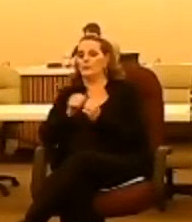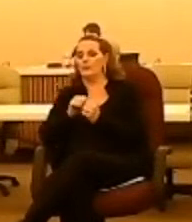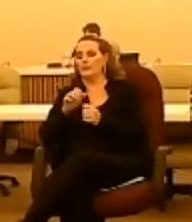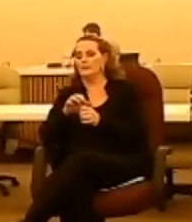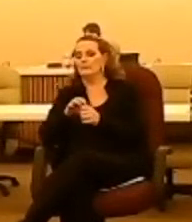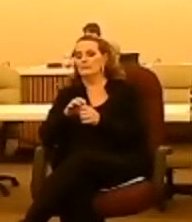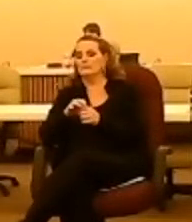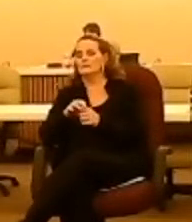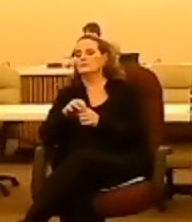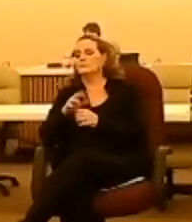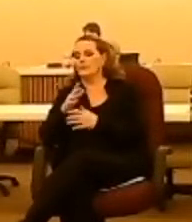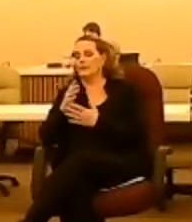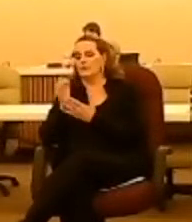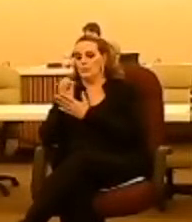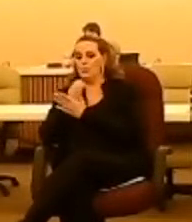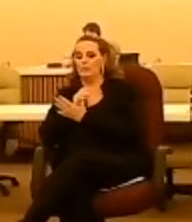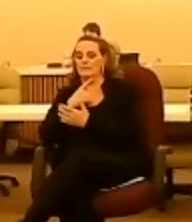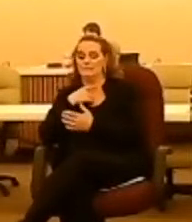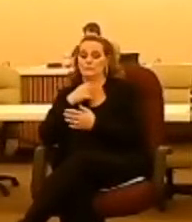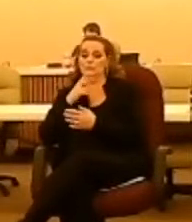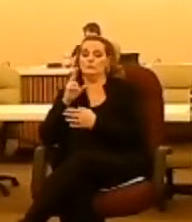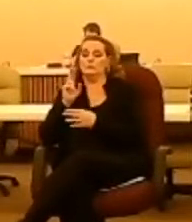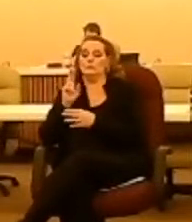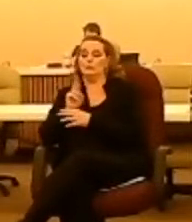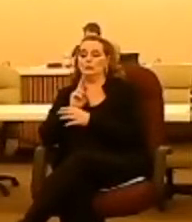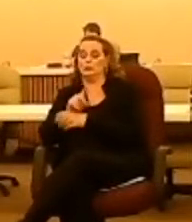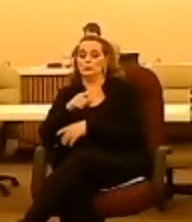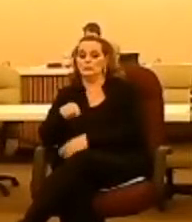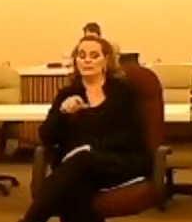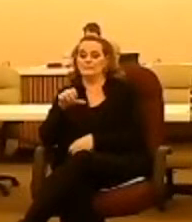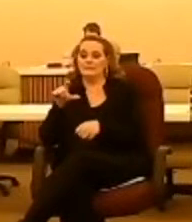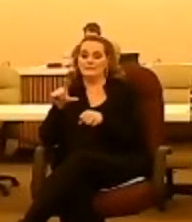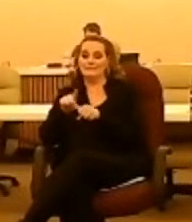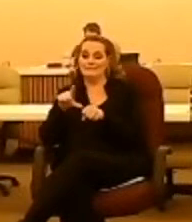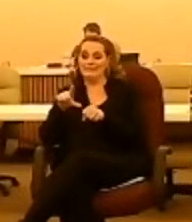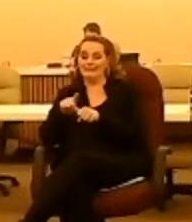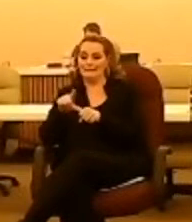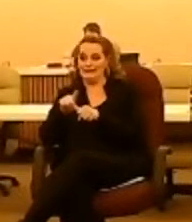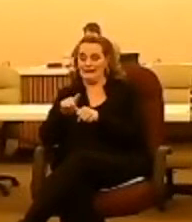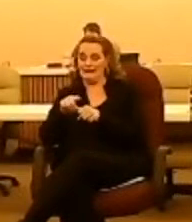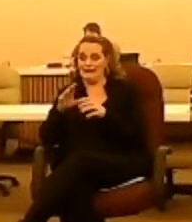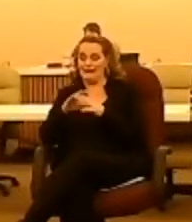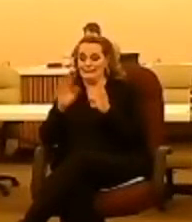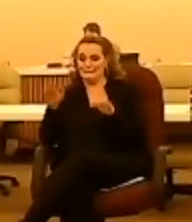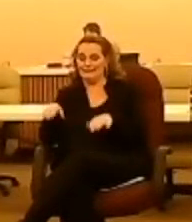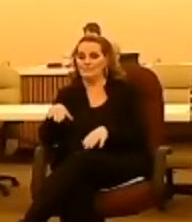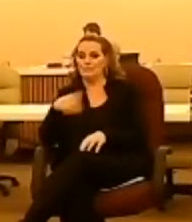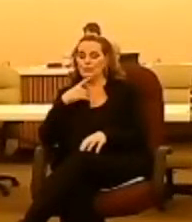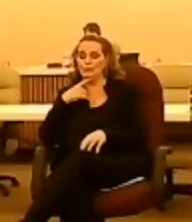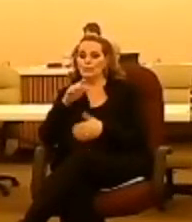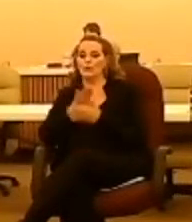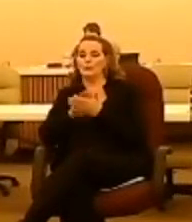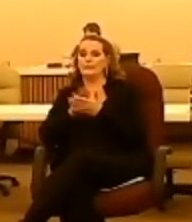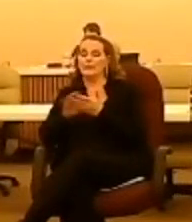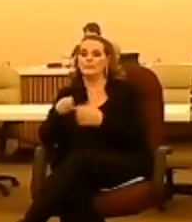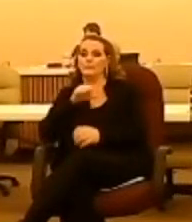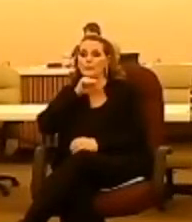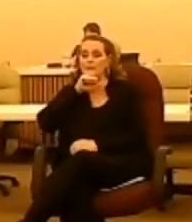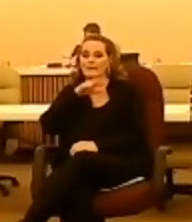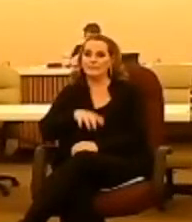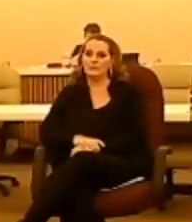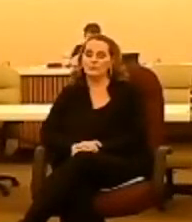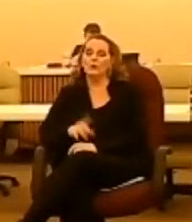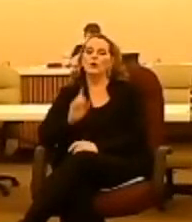of the code, which is to take these gas stations. I think he's spending a lot of money now cleaning up the contamination. Yes, we have an issue with DEC right